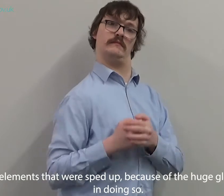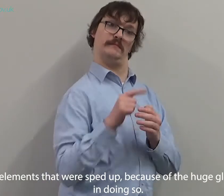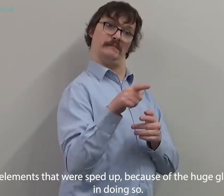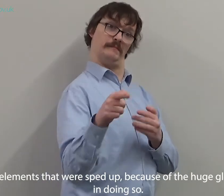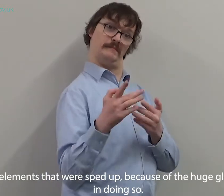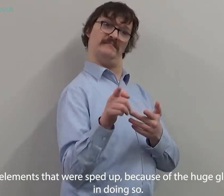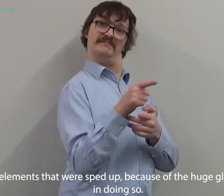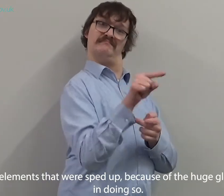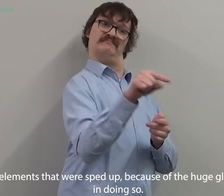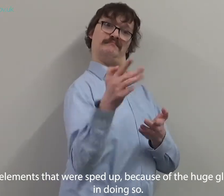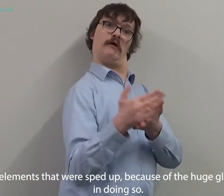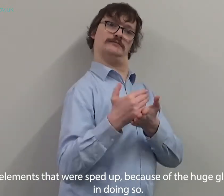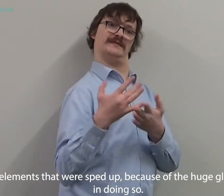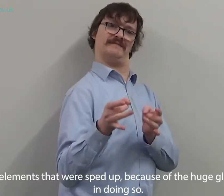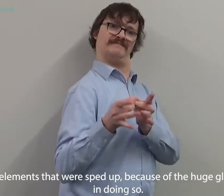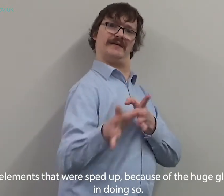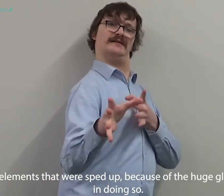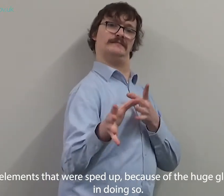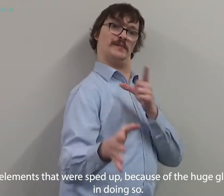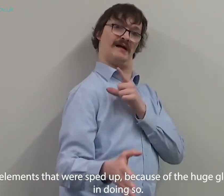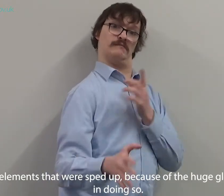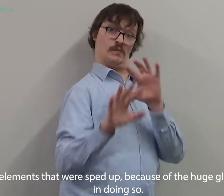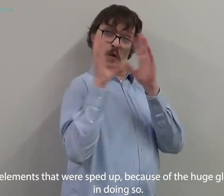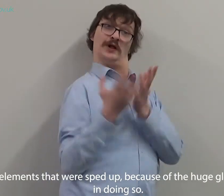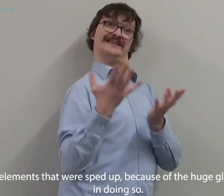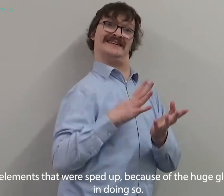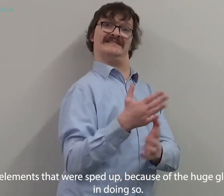It's those elements that were sped up because of the huge global interest in doing so.